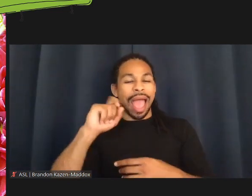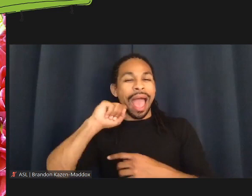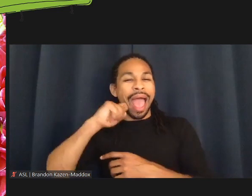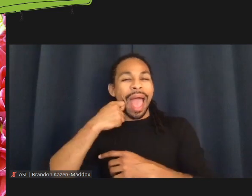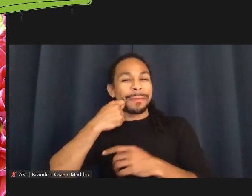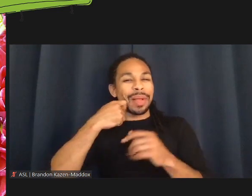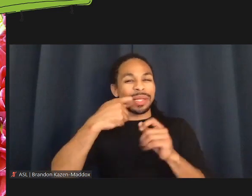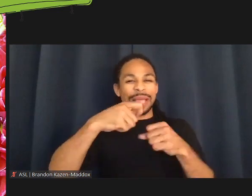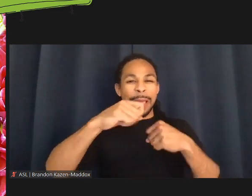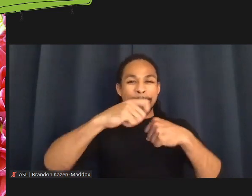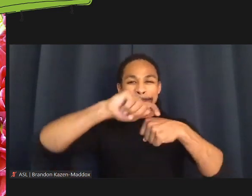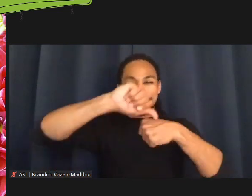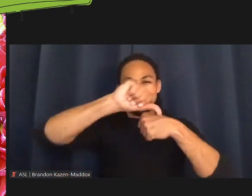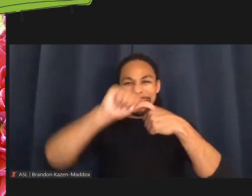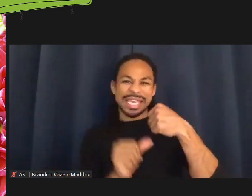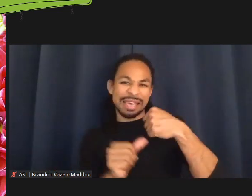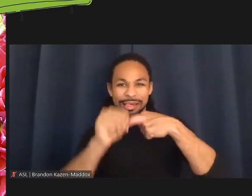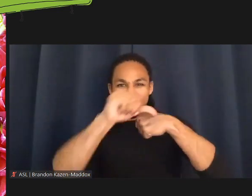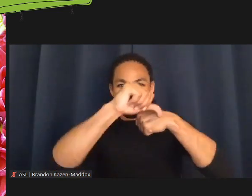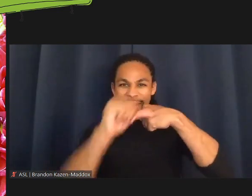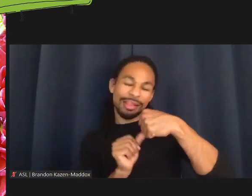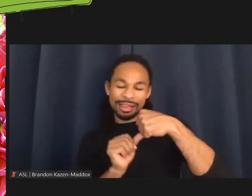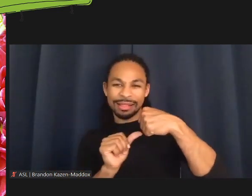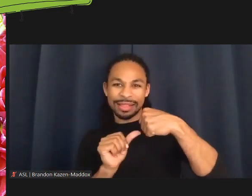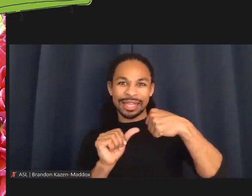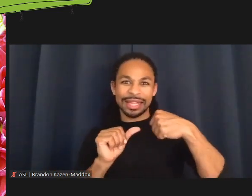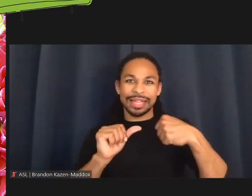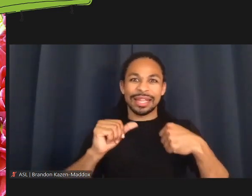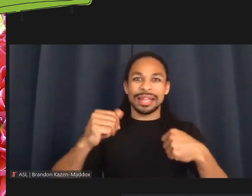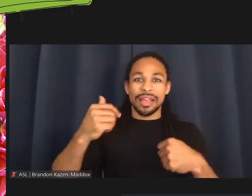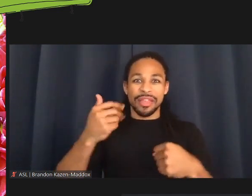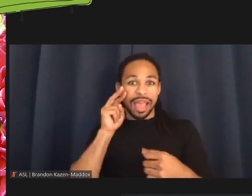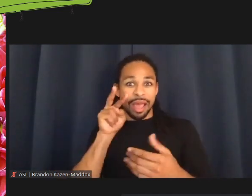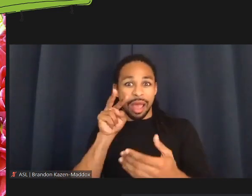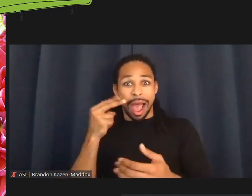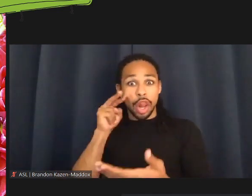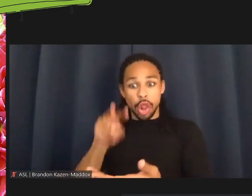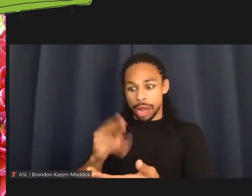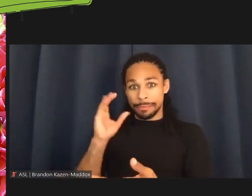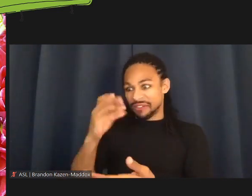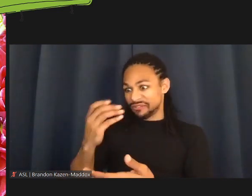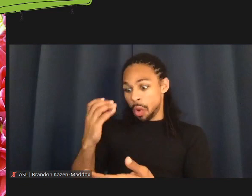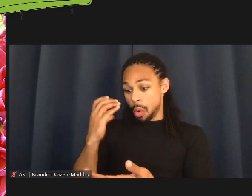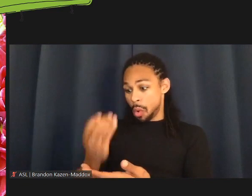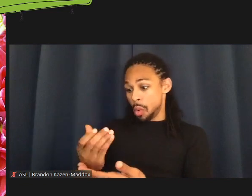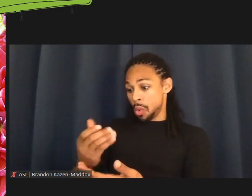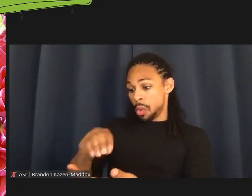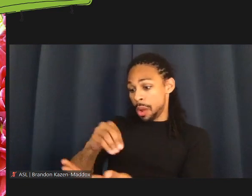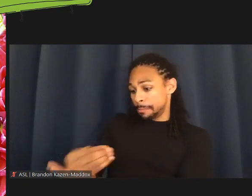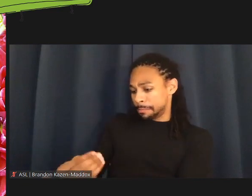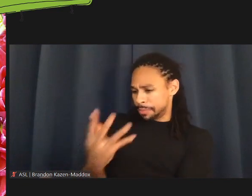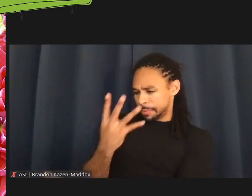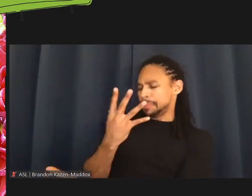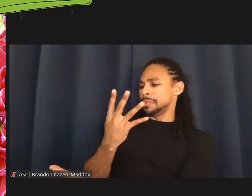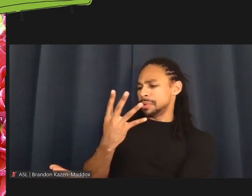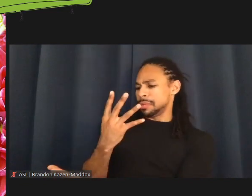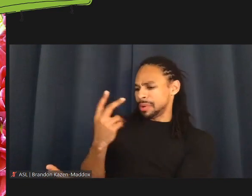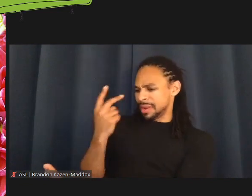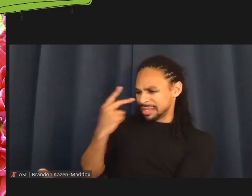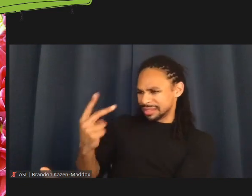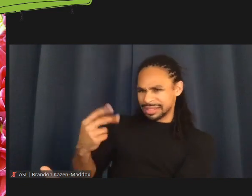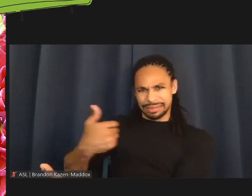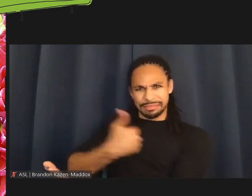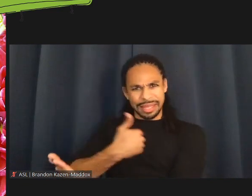accidental geometry as they reflect the screen back to itself. The new interpersonal. We are